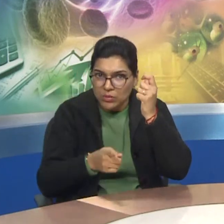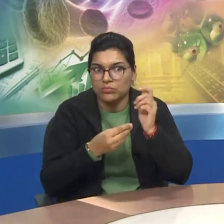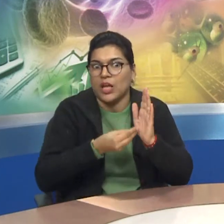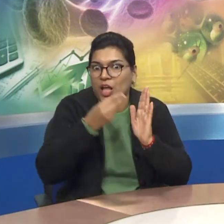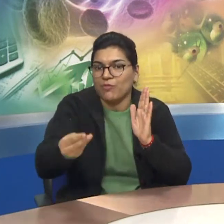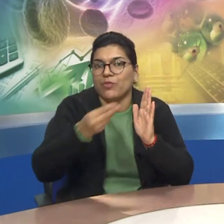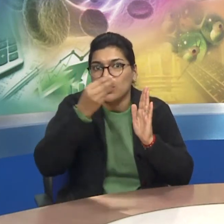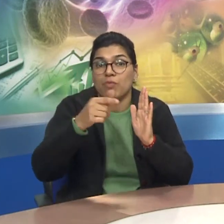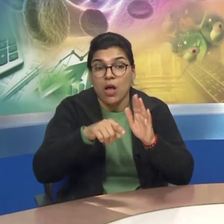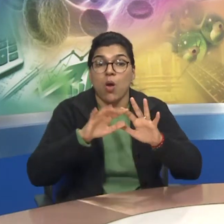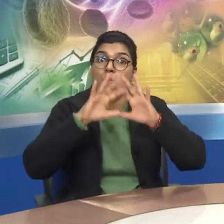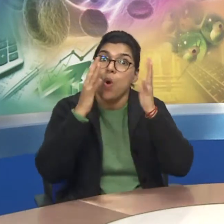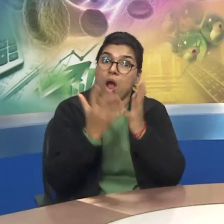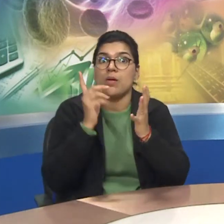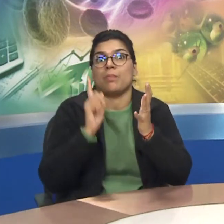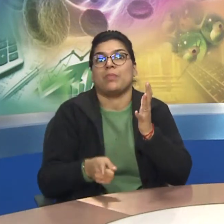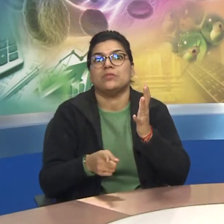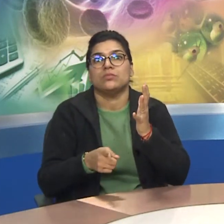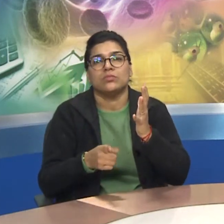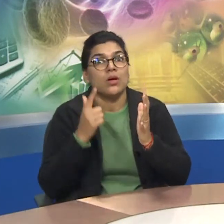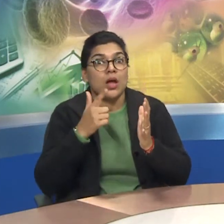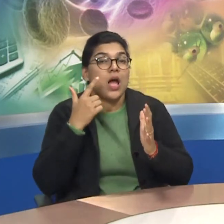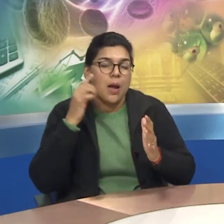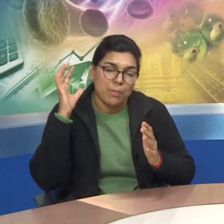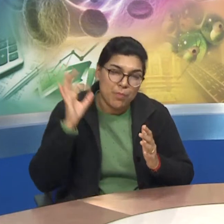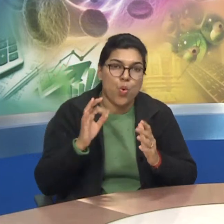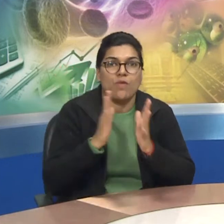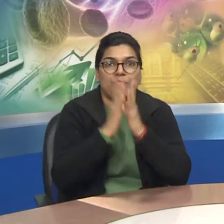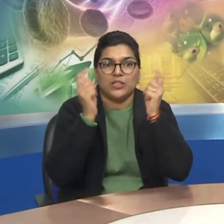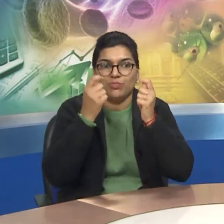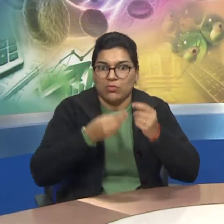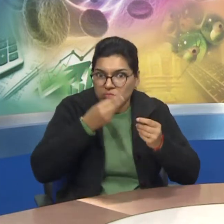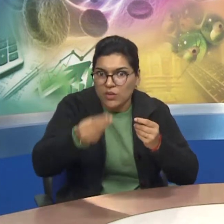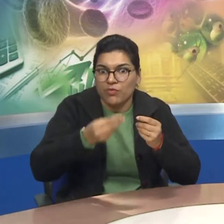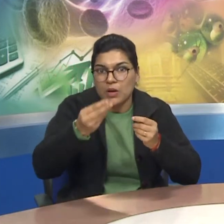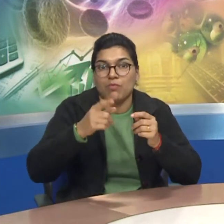Various initiatives have been taken up worldwide